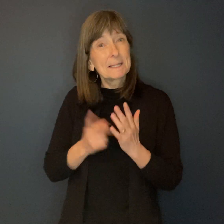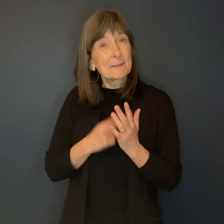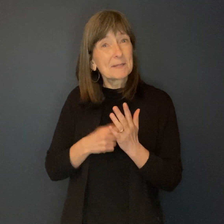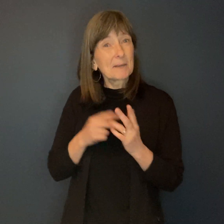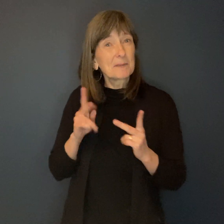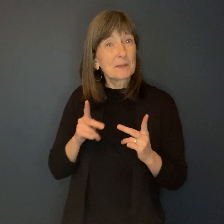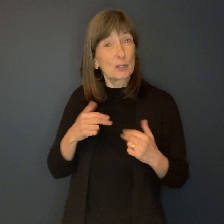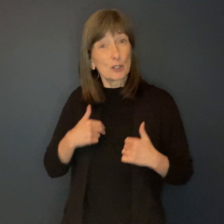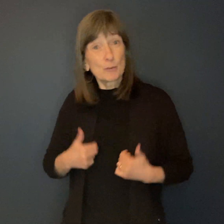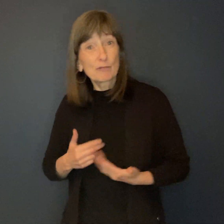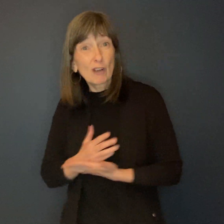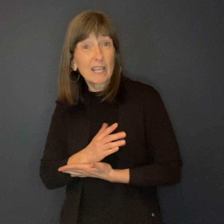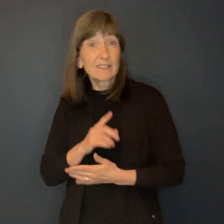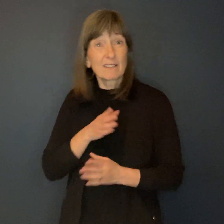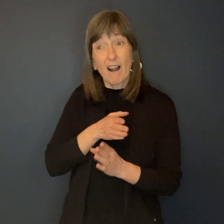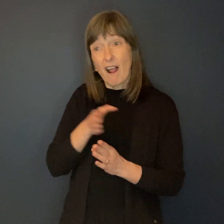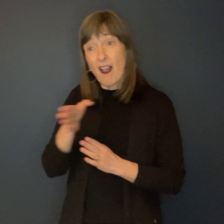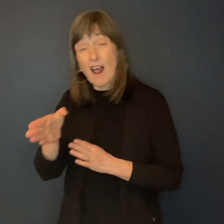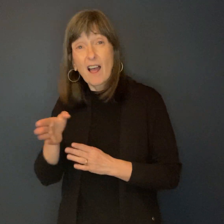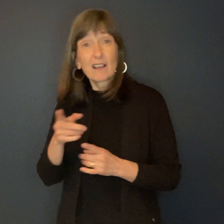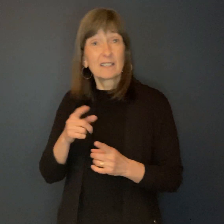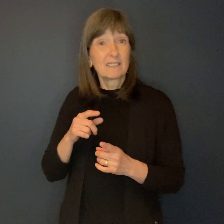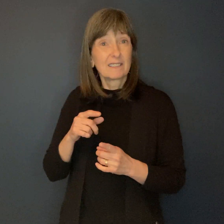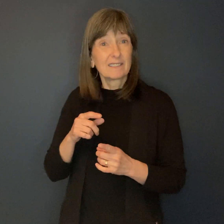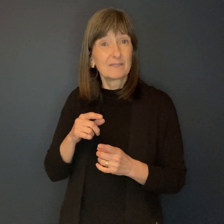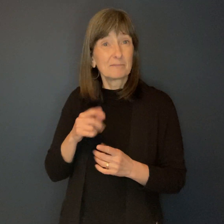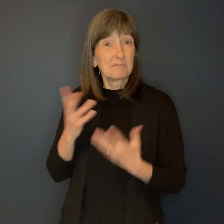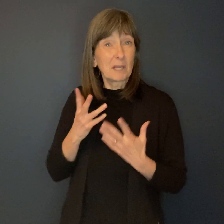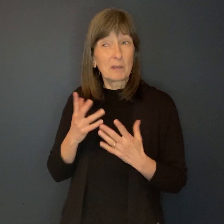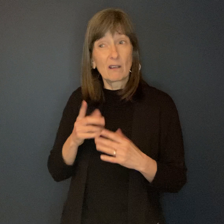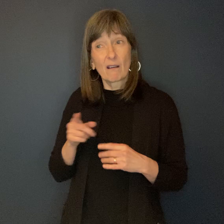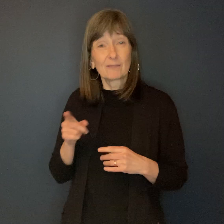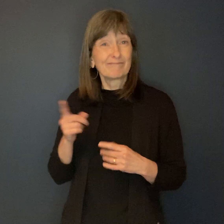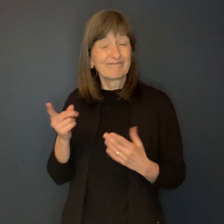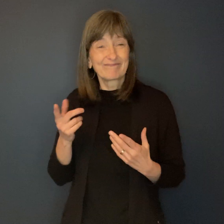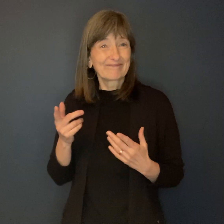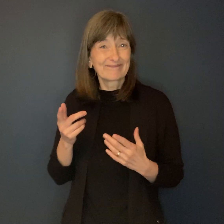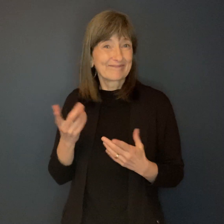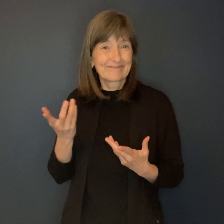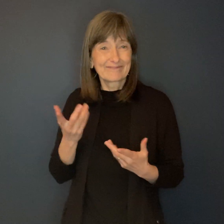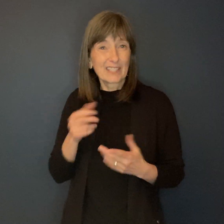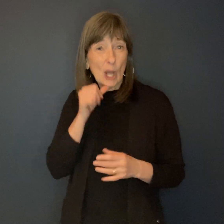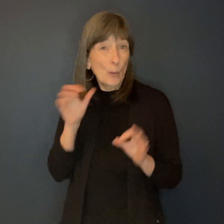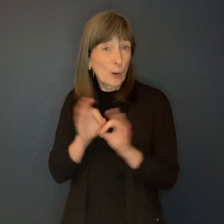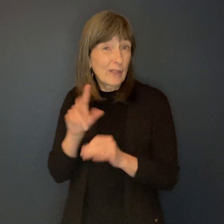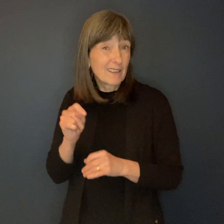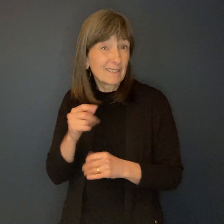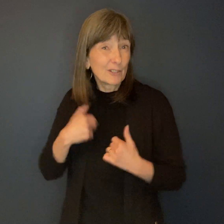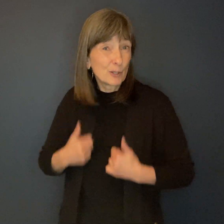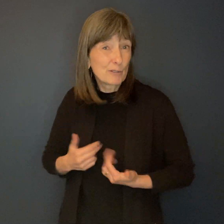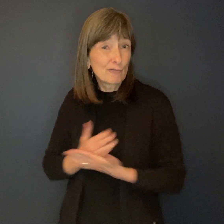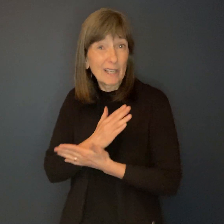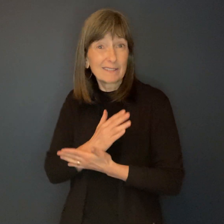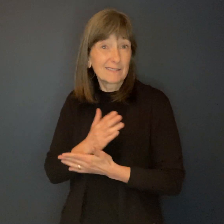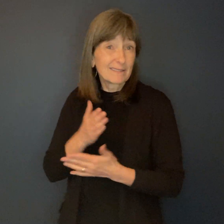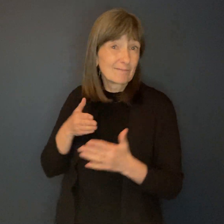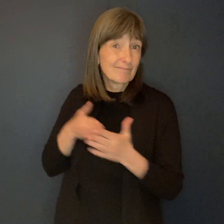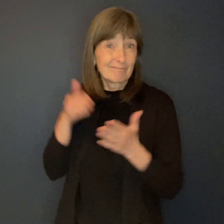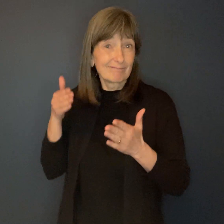rights, and that, you know, we should be emphasizing more direct, you know, work and supports to individuals and families. But I'm of